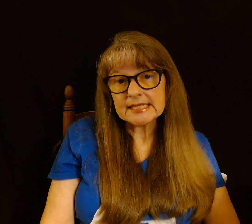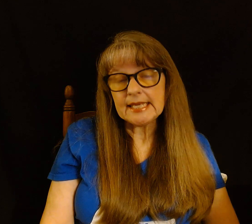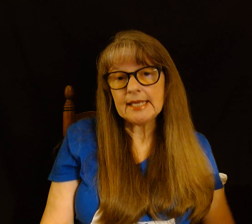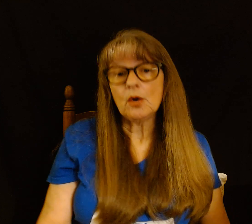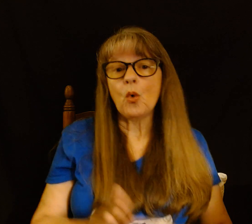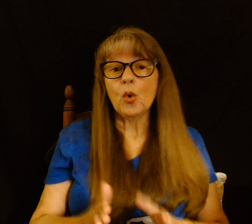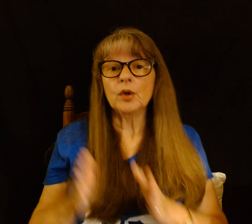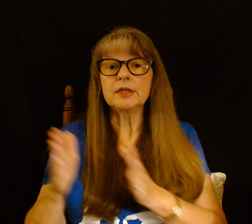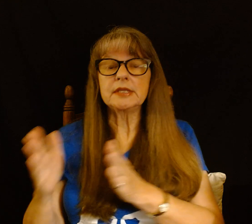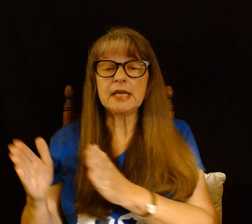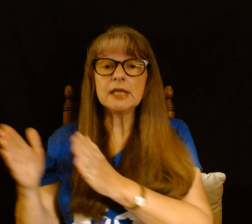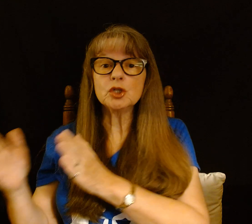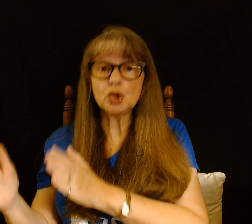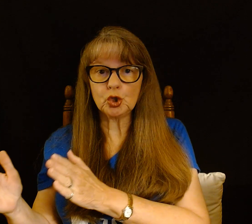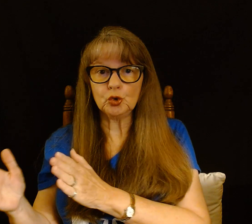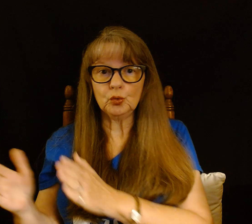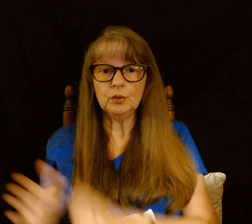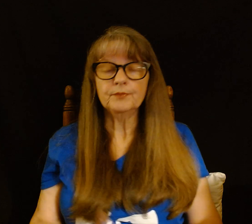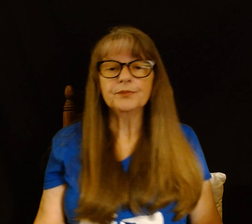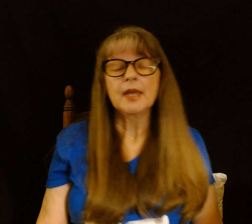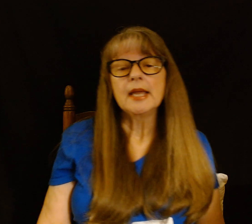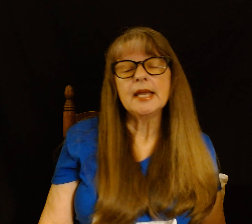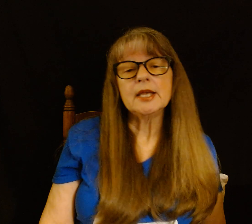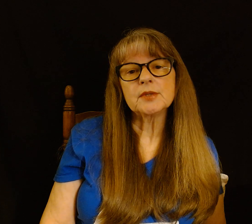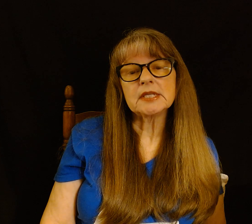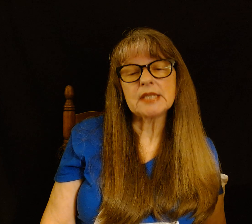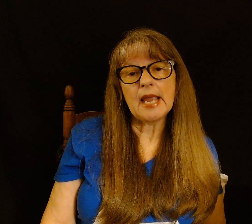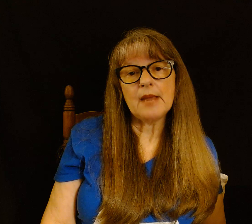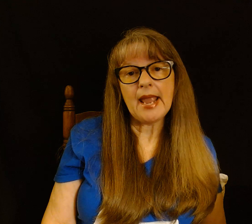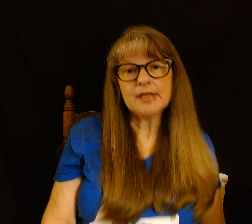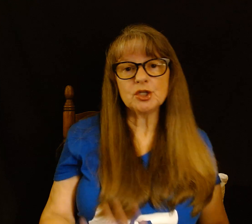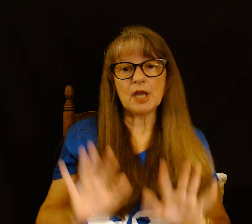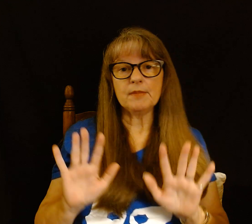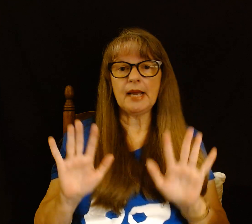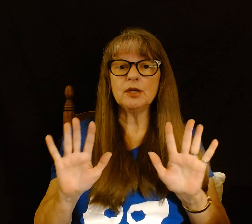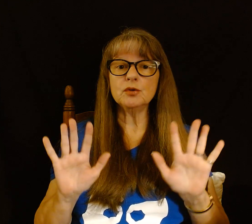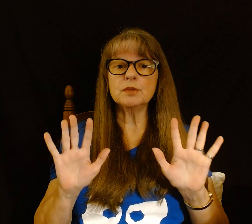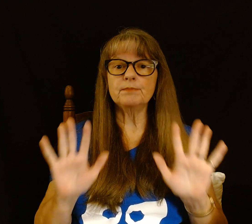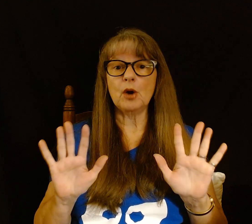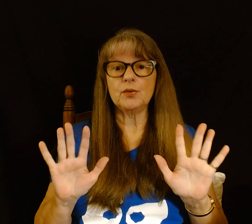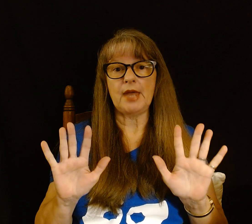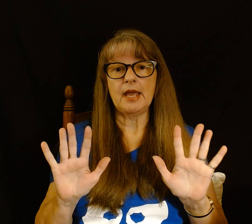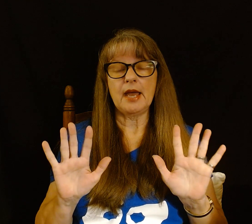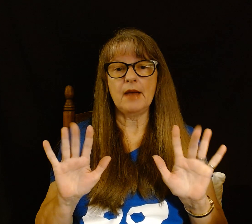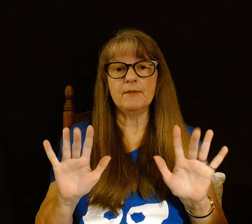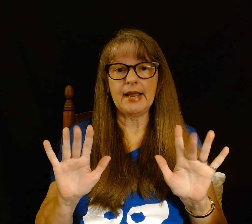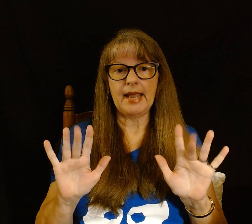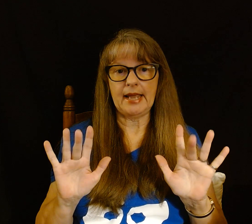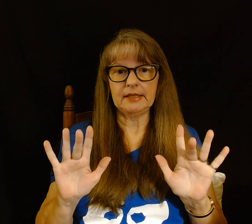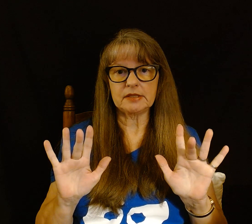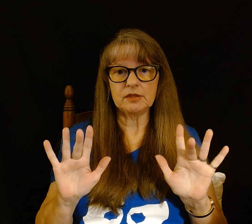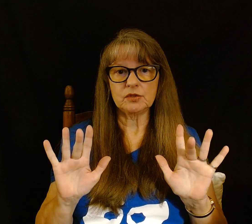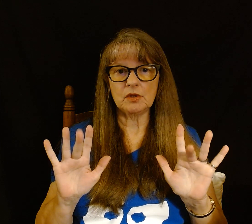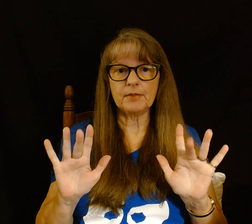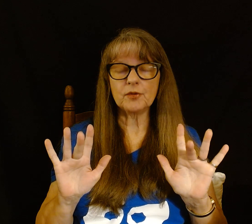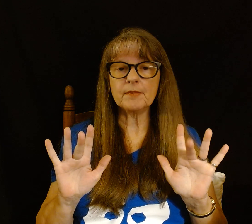tendency or tend to is with the same hand shape, but I use both my hands. So both of my